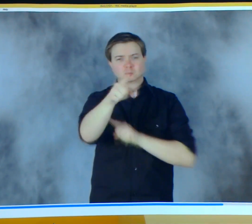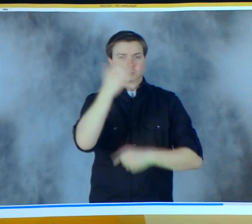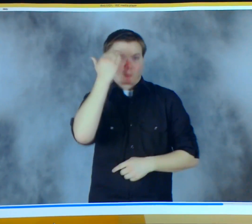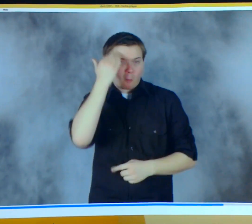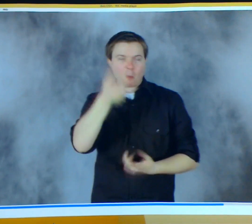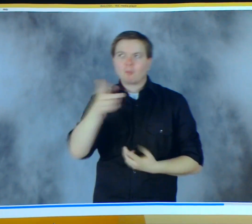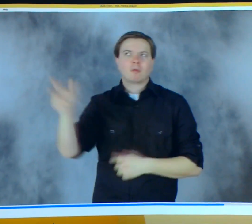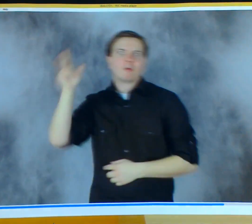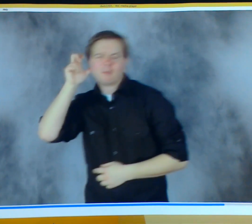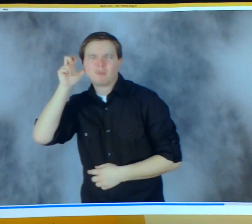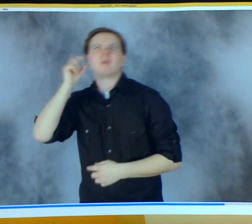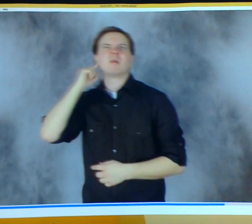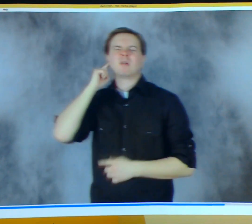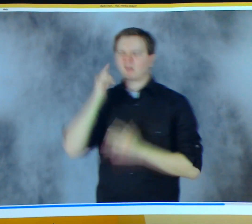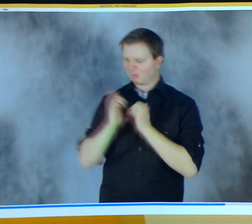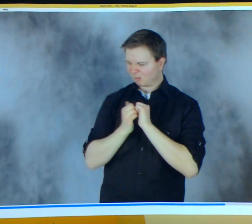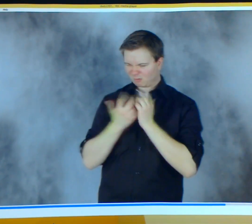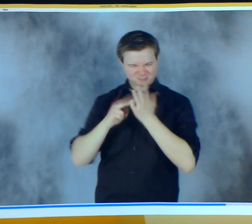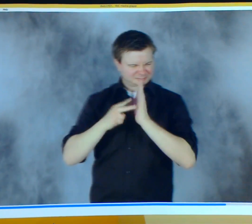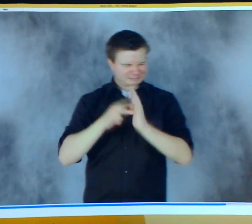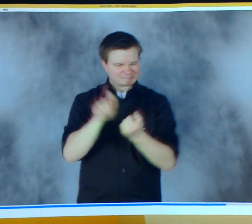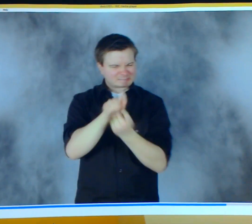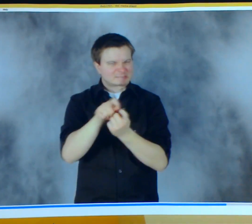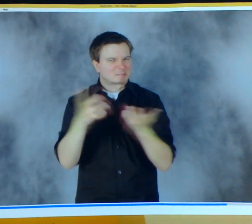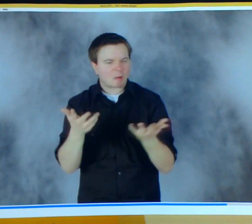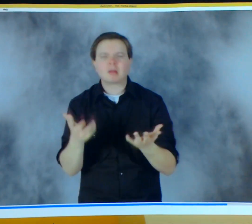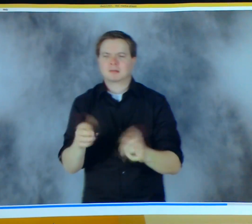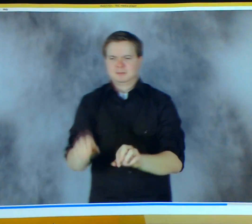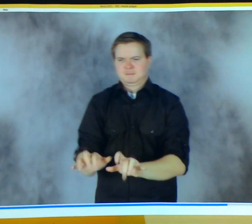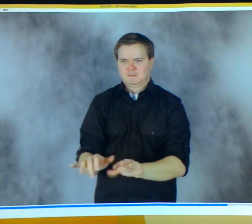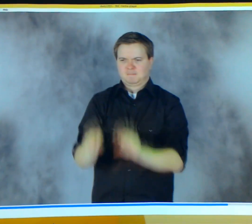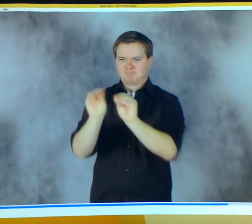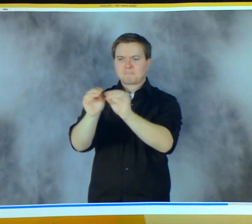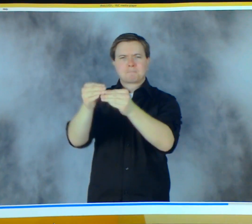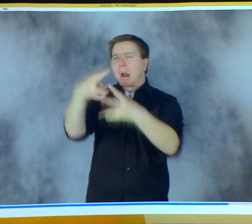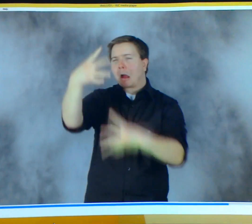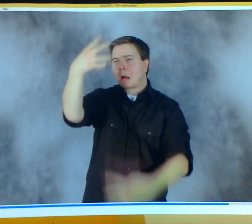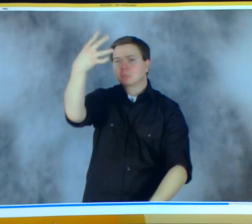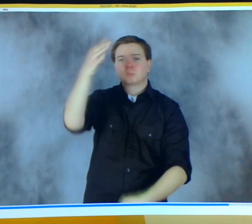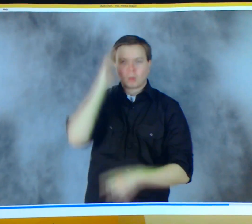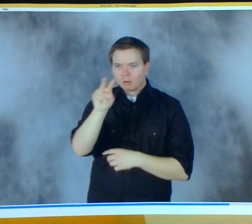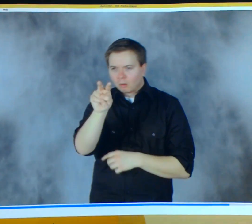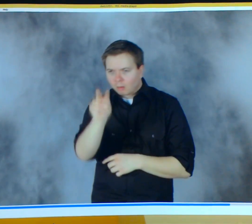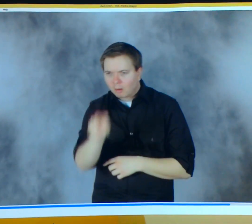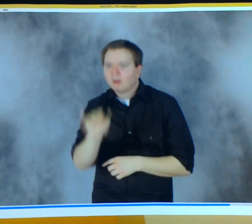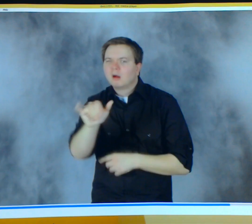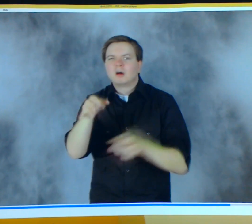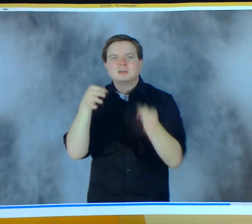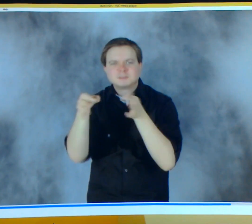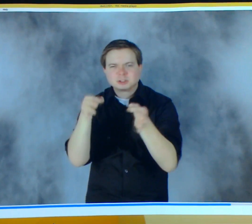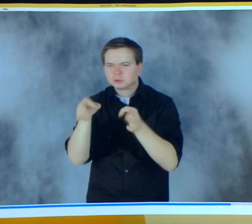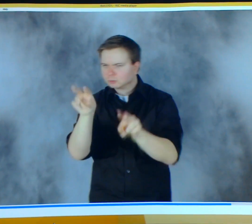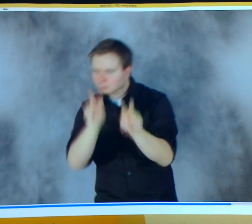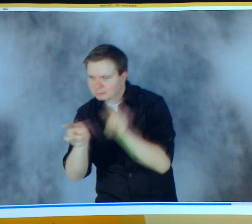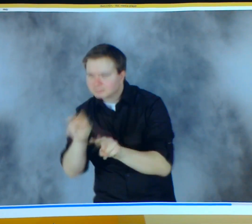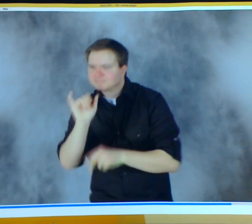If you want, you can go on the internet or figure out things that you've heard and try to figure out